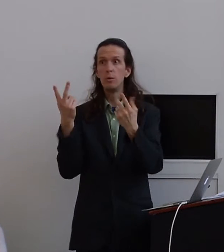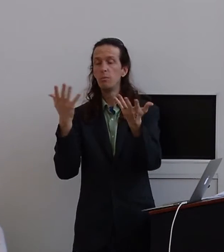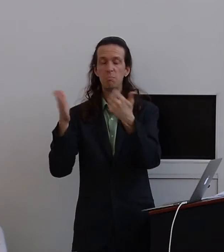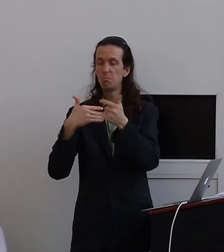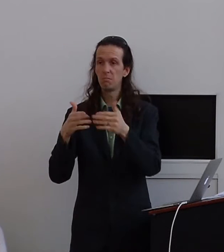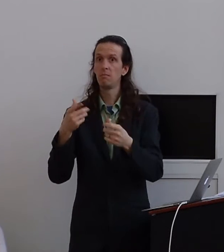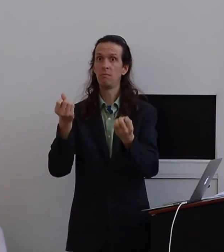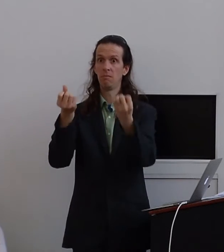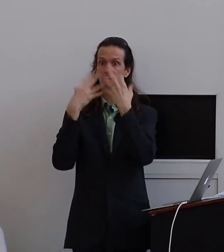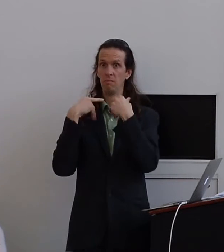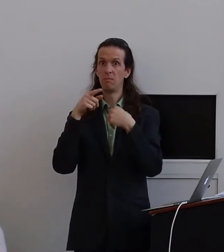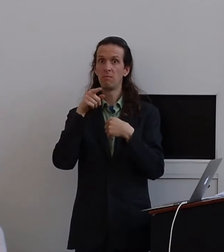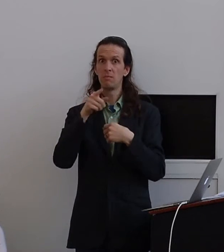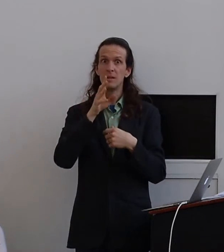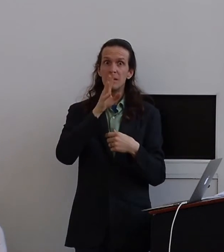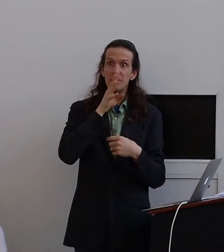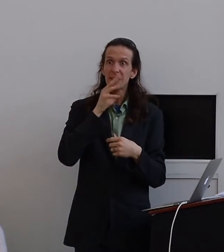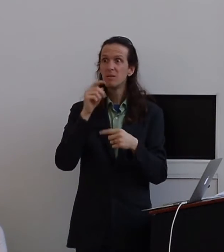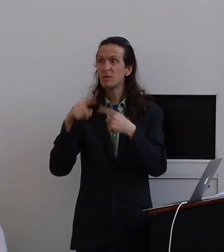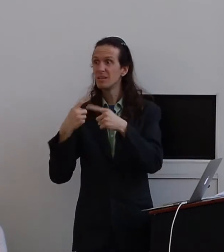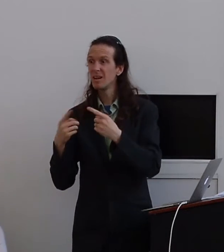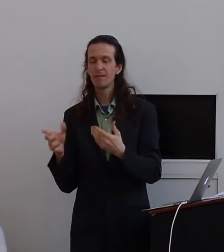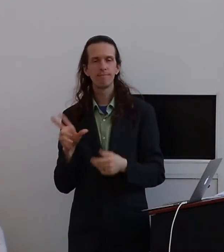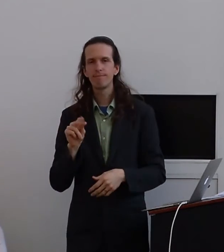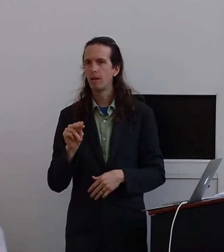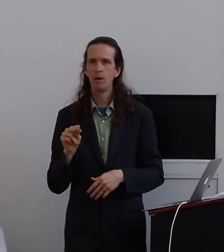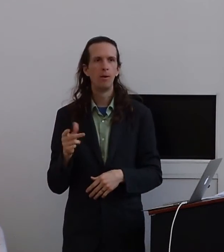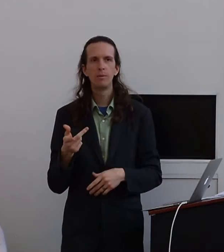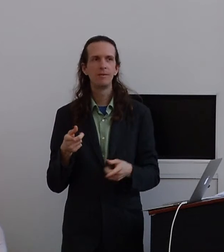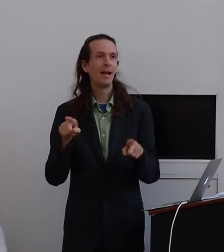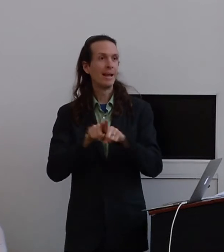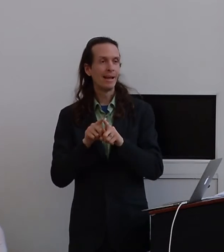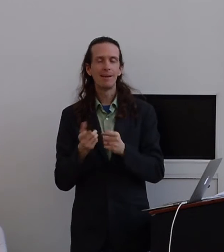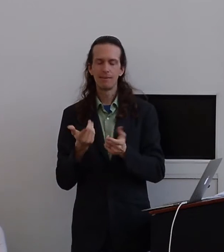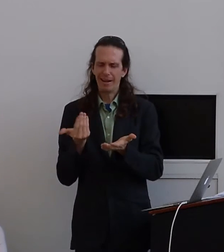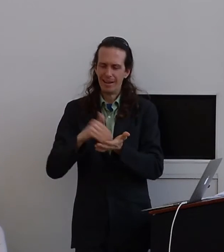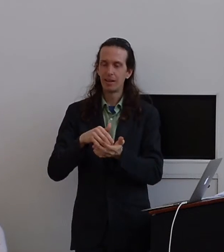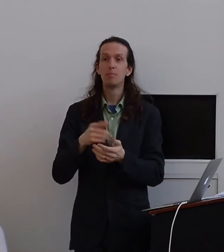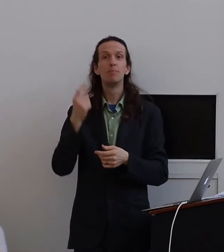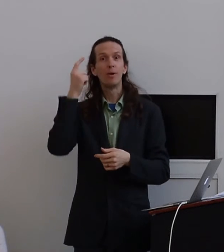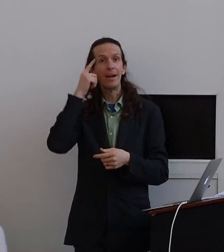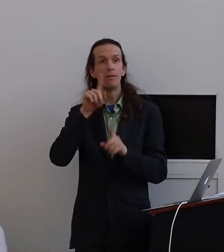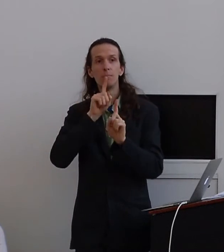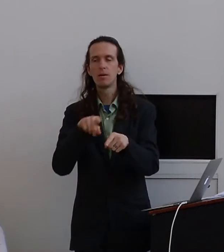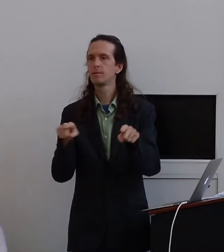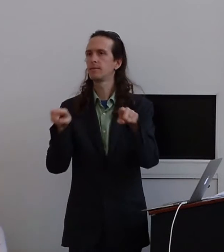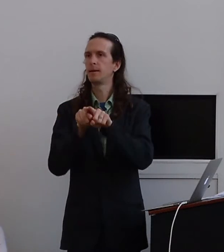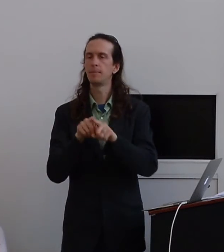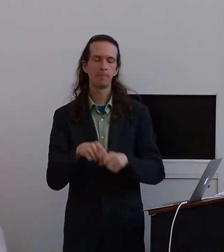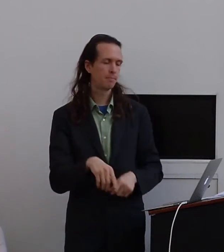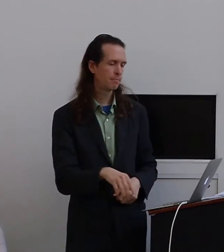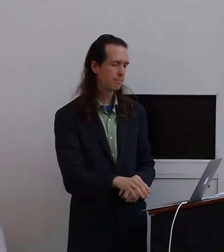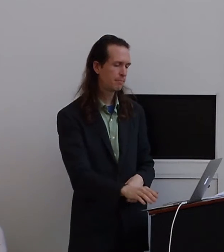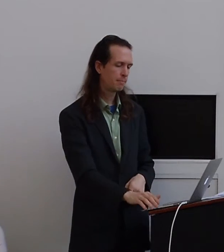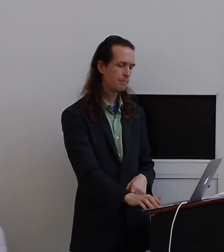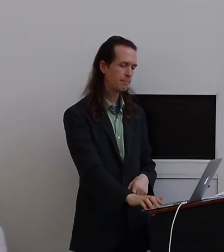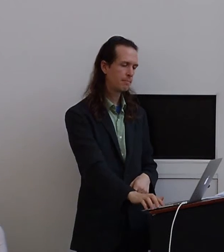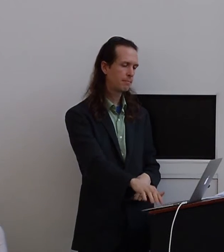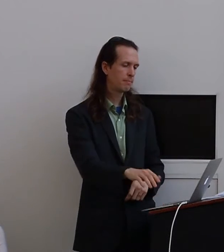Does it make a difference whether the language is signed or spoken? No. As I just mentioned, the brain responds